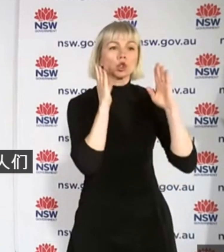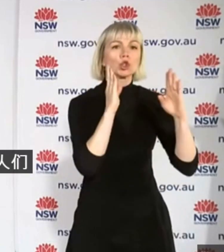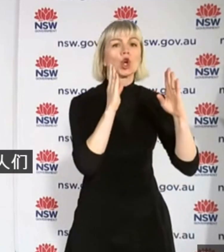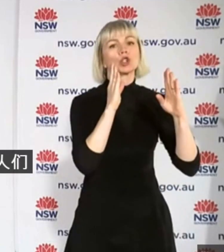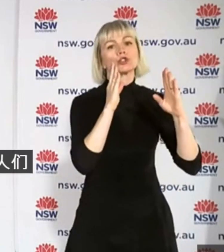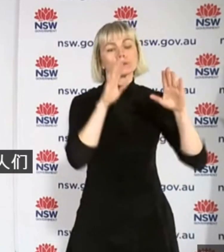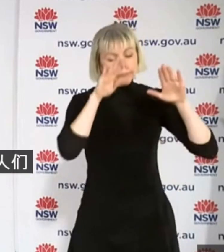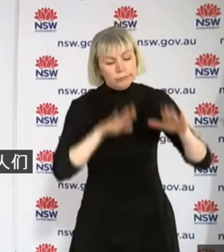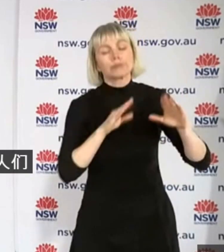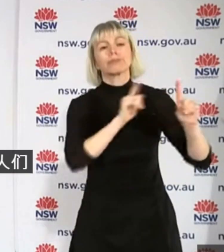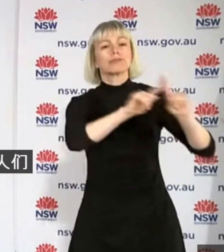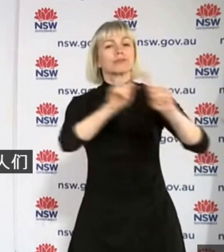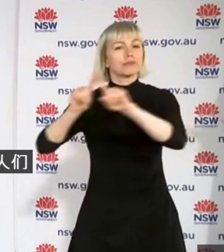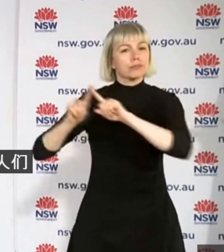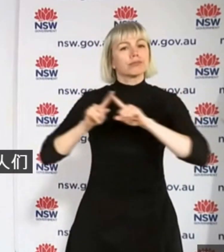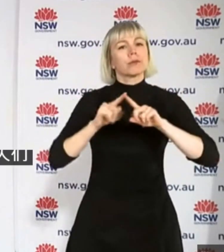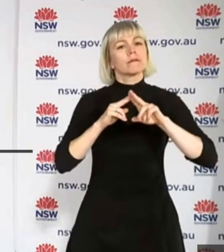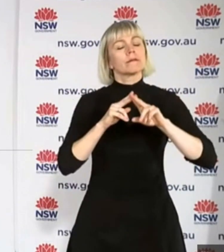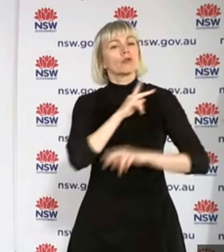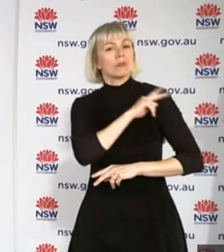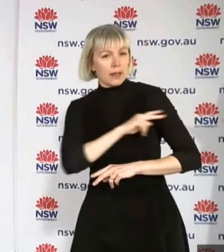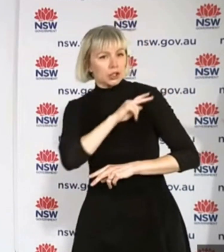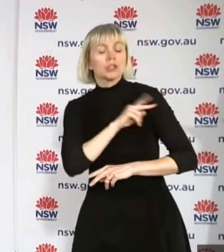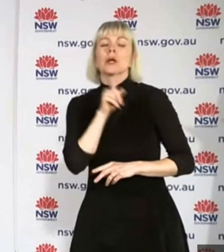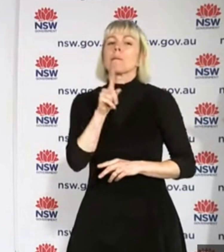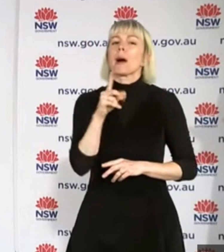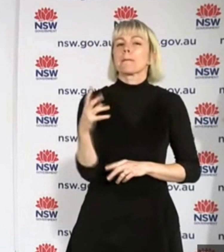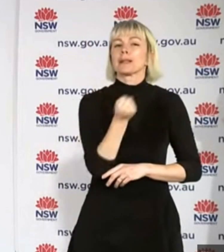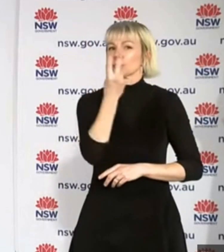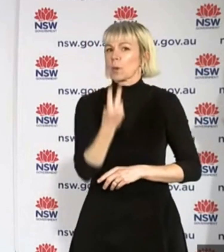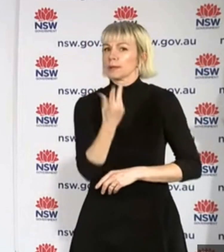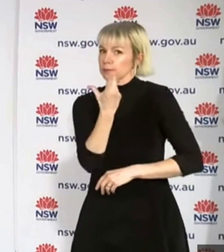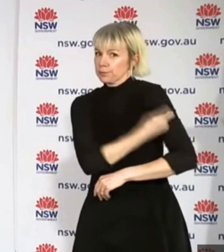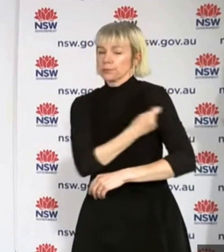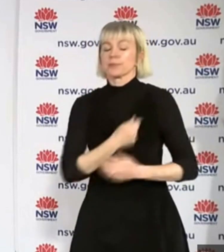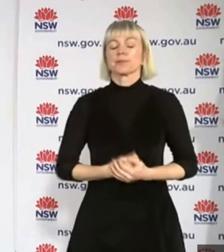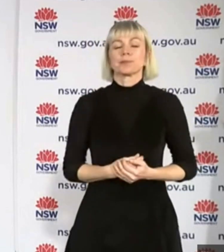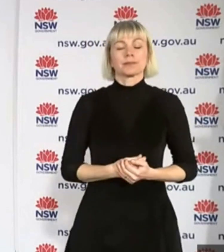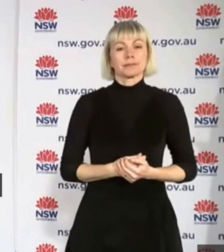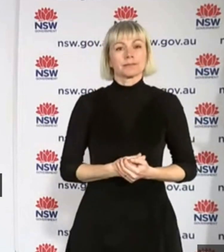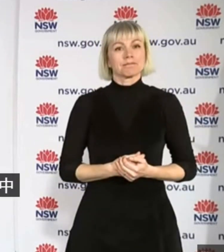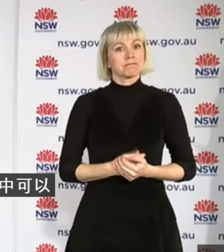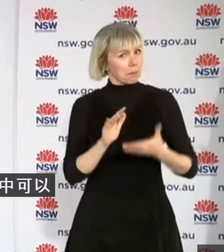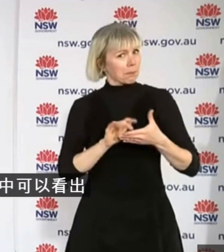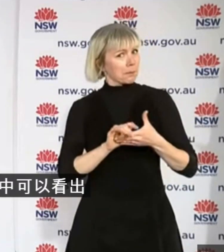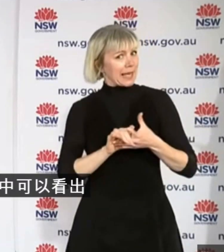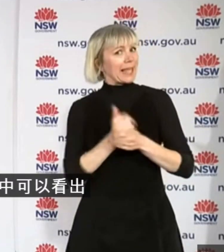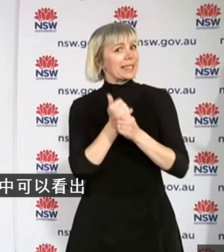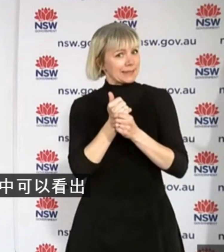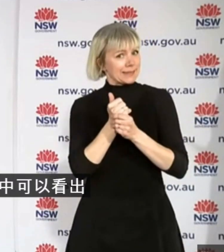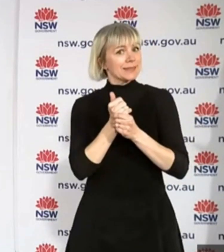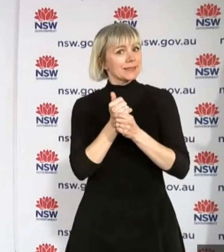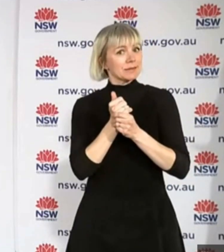exercise a huge degree of caution. Now, pleasingly, the hospitalisation rate has not been as high as we had seen in the